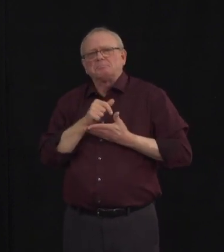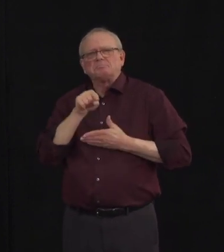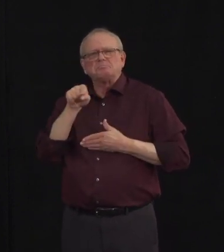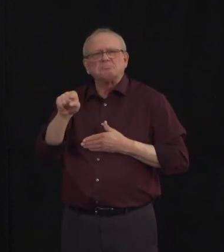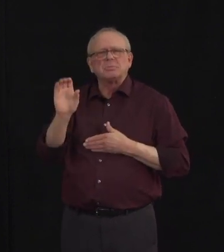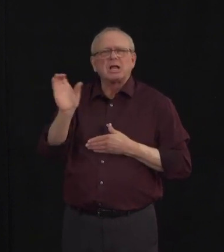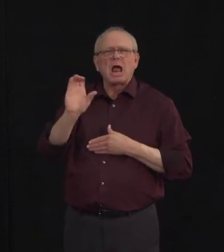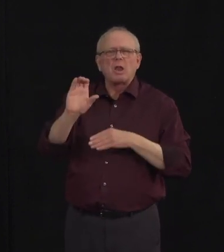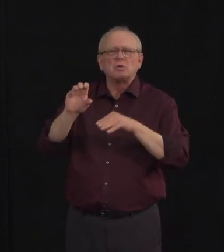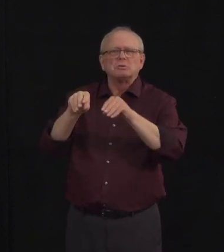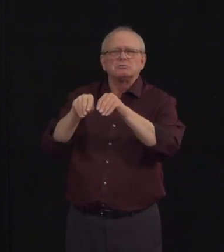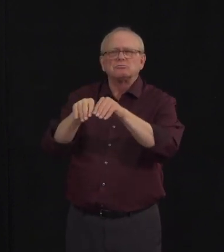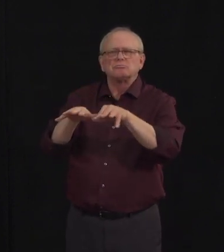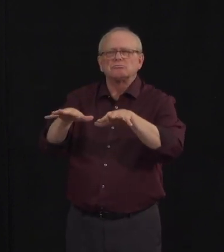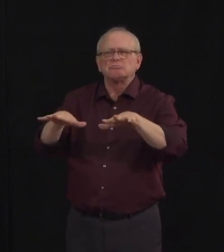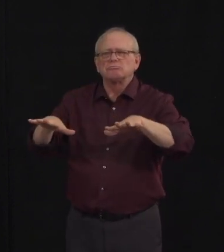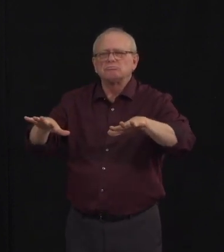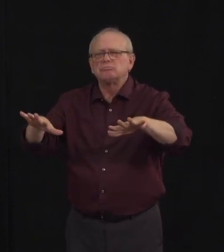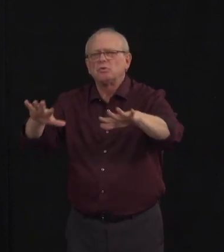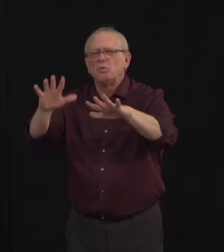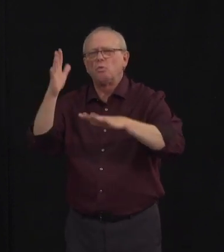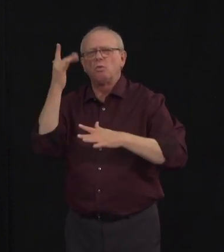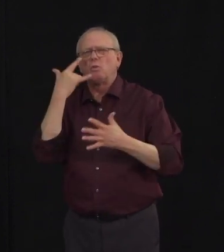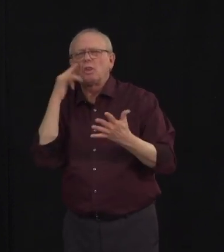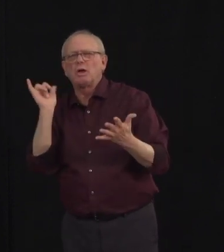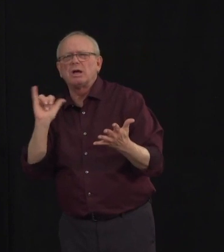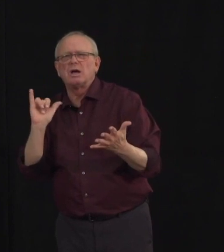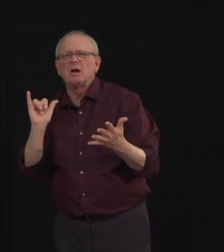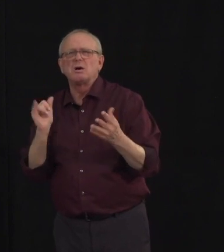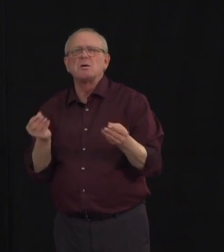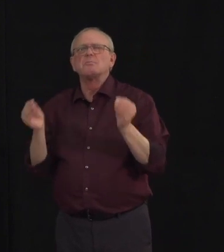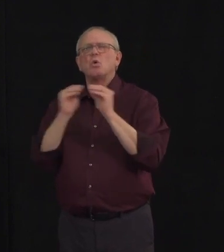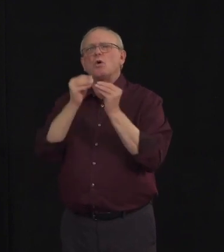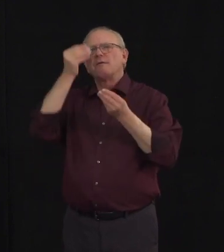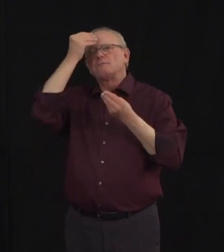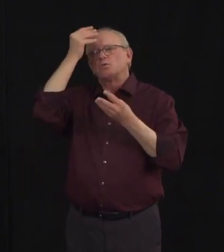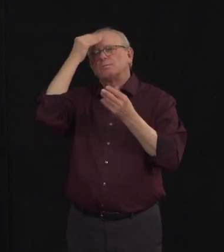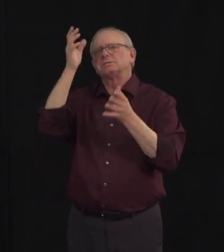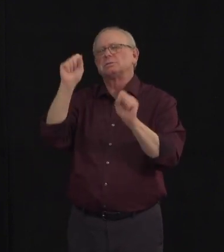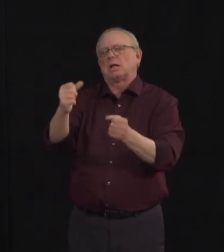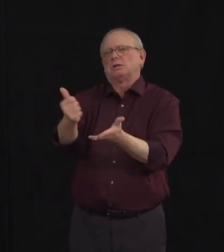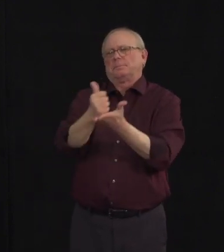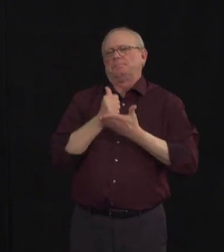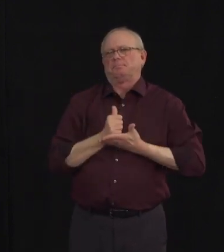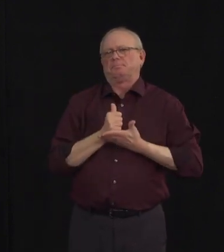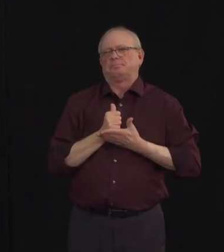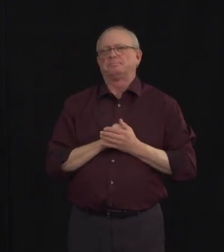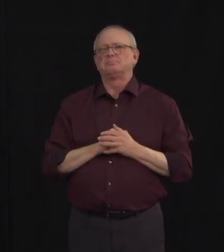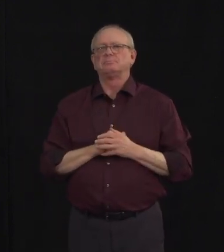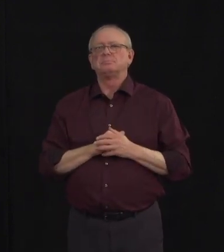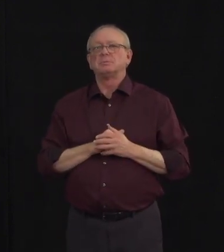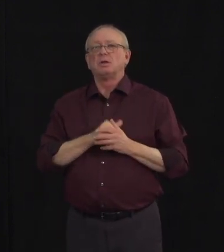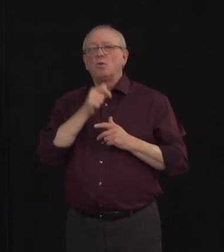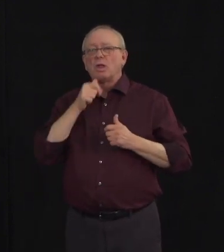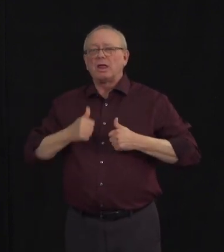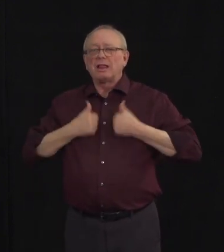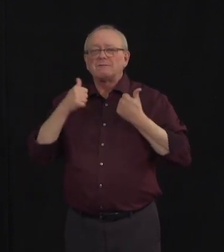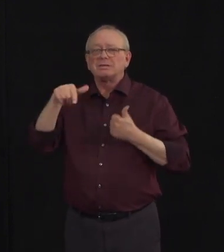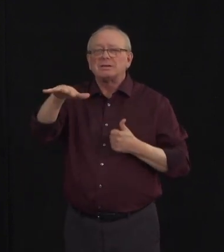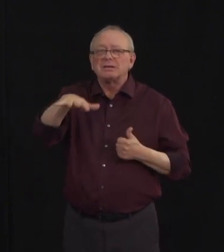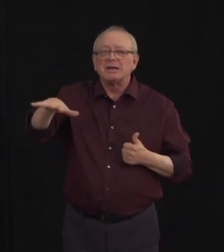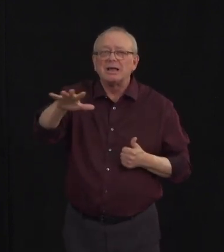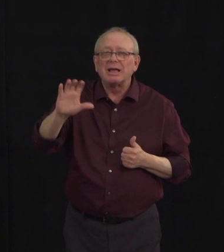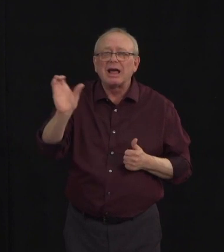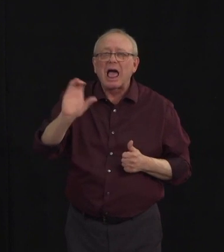time. Anyone who lives in the Calgary Zone, works outside the home, and isn't feeling sick but who wants to be